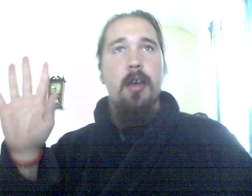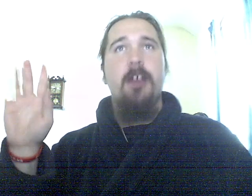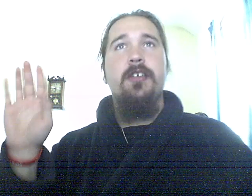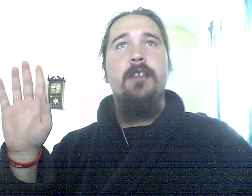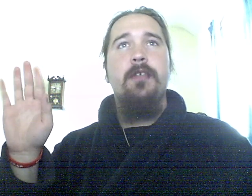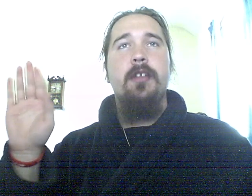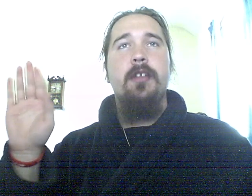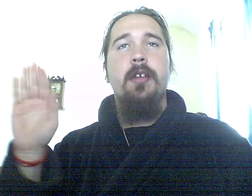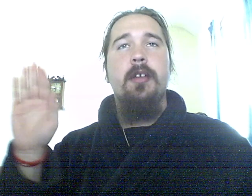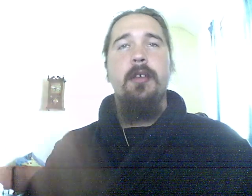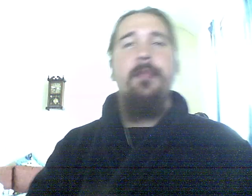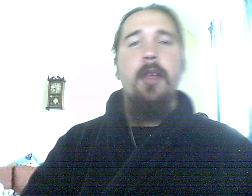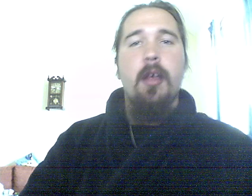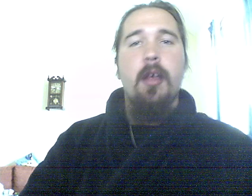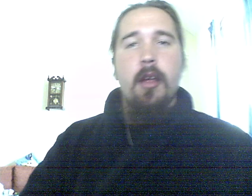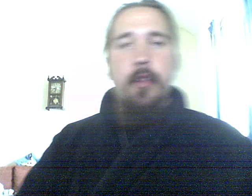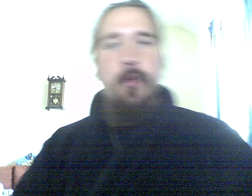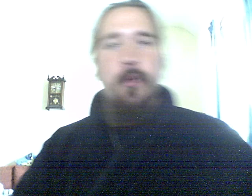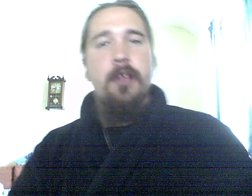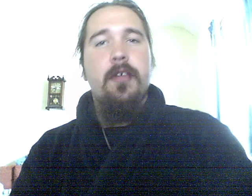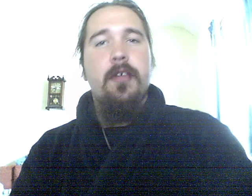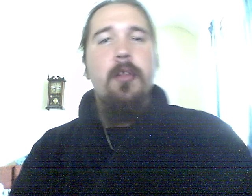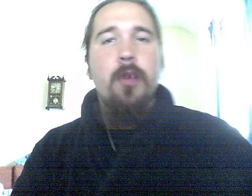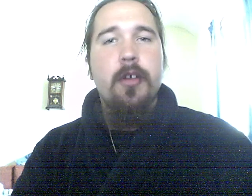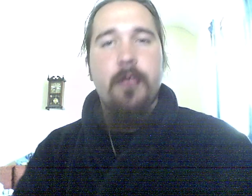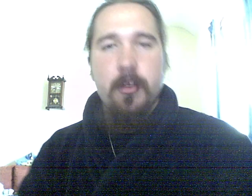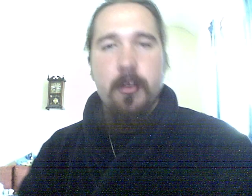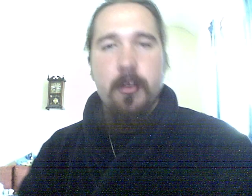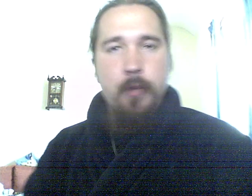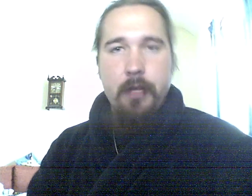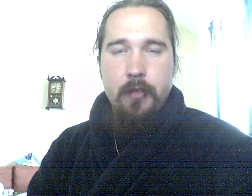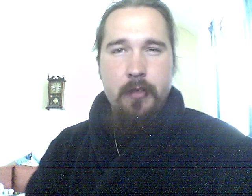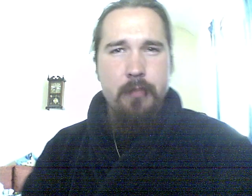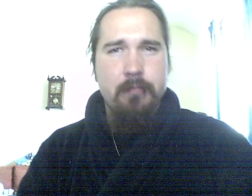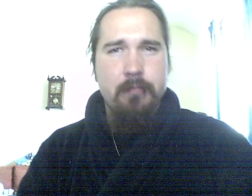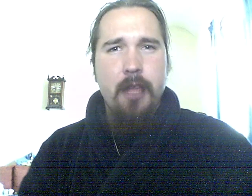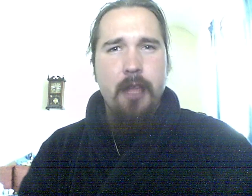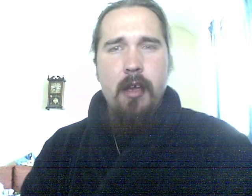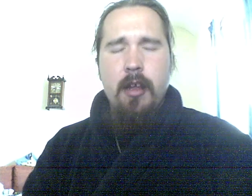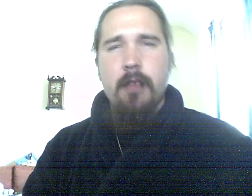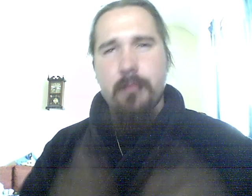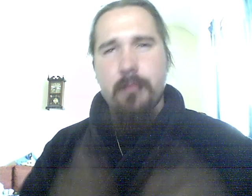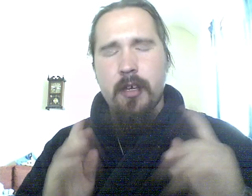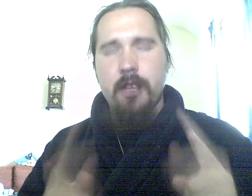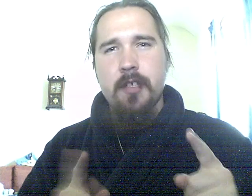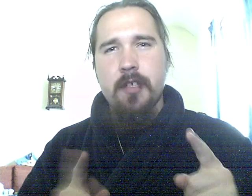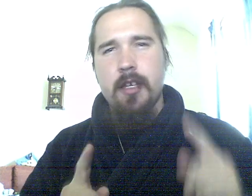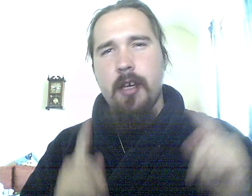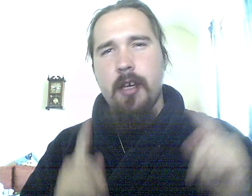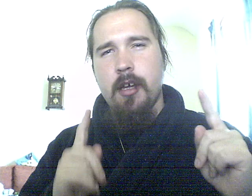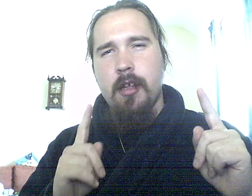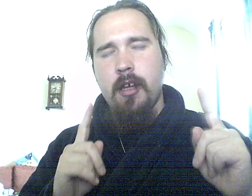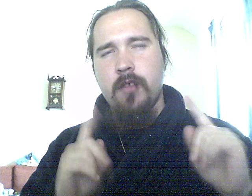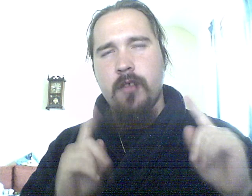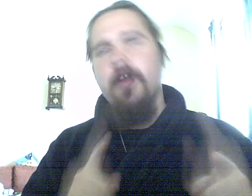Hey, Shazam15 here. This week's film was Friends with Benefits. Now, I have to say, it's rare